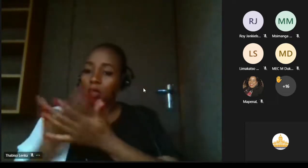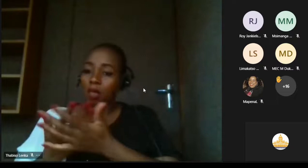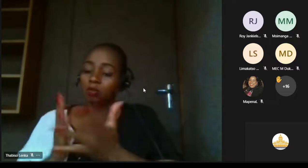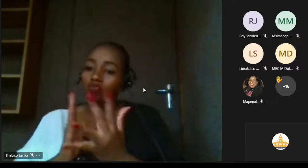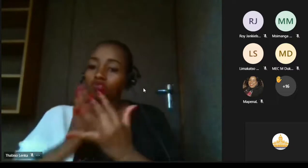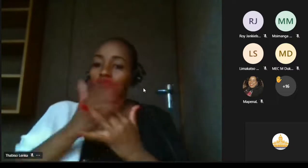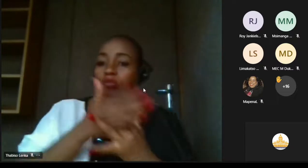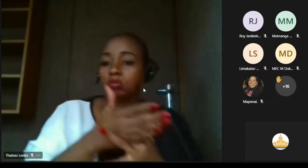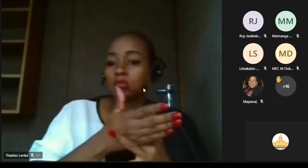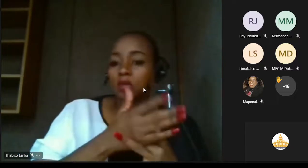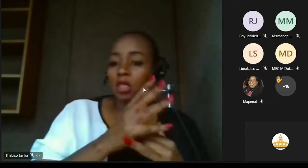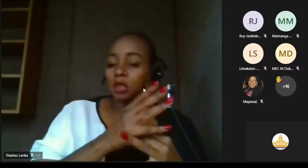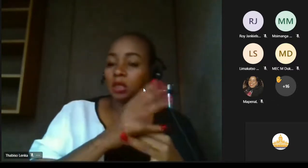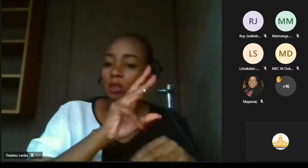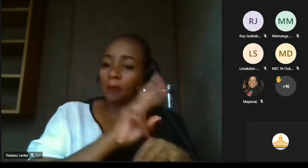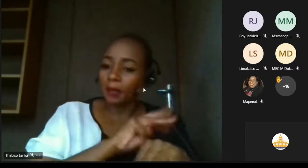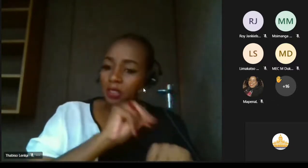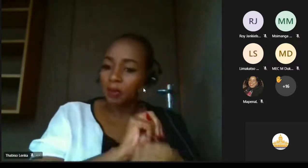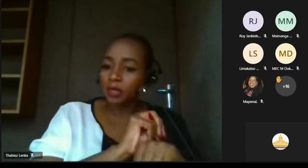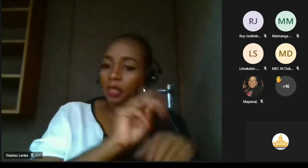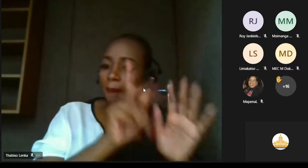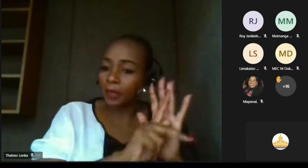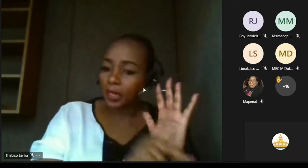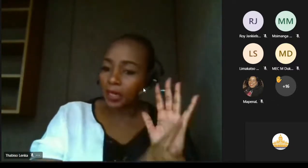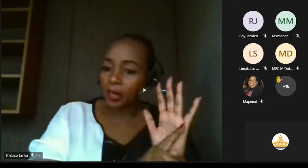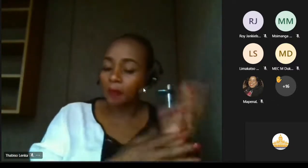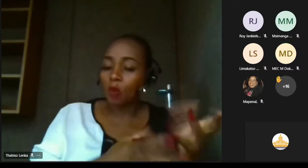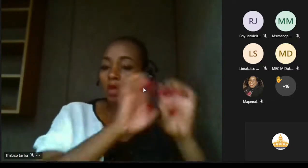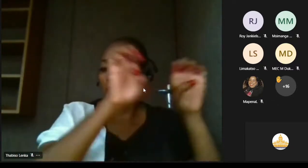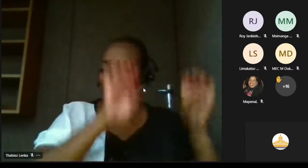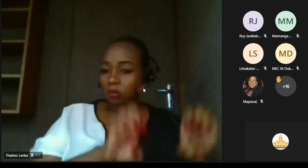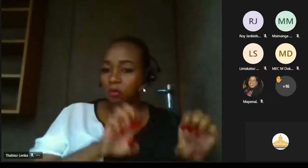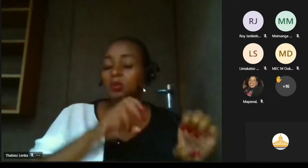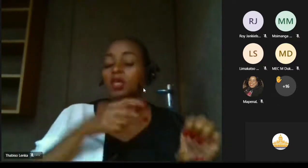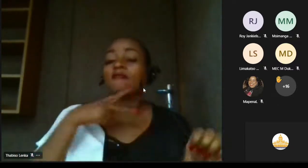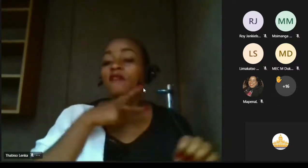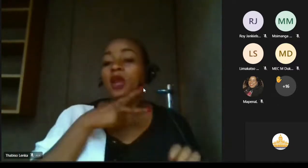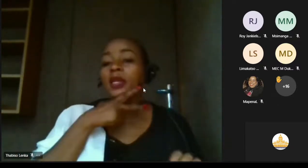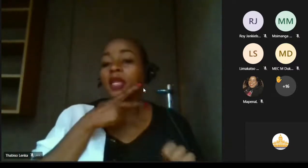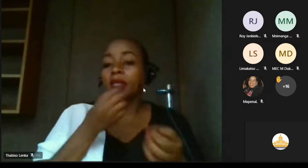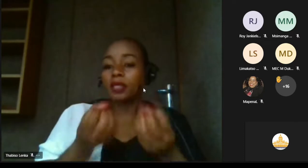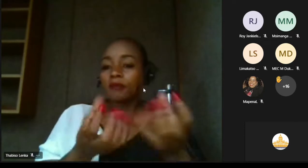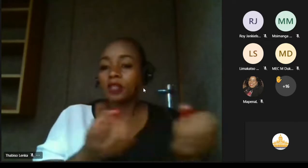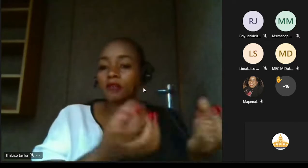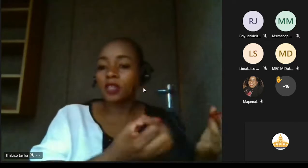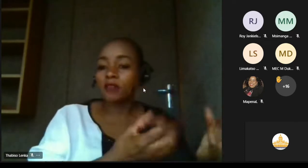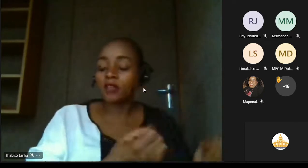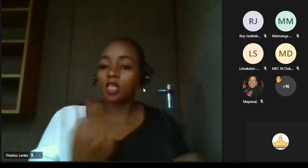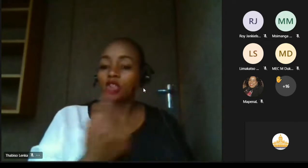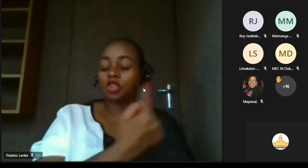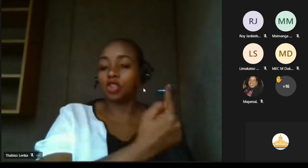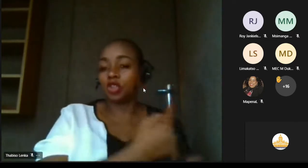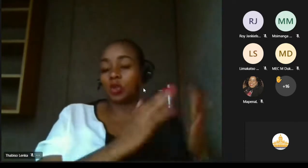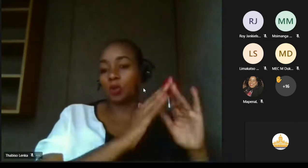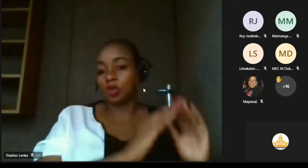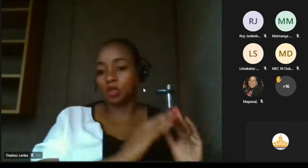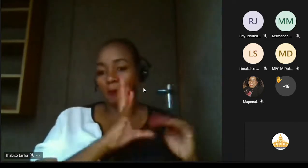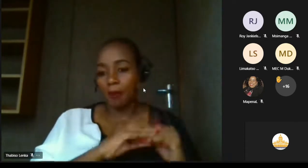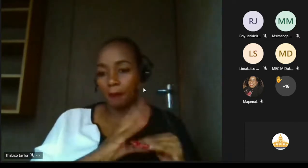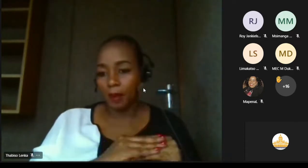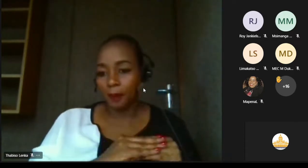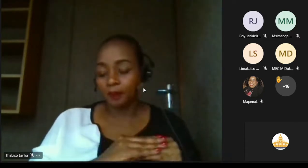ga dimasepala ka programme ya rona ya title deed Friday ho bona gore baahi ba rona re ba fa di-title deed